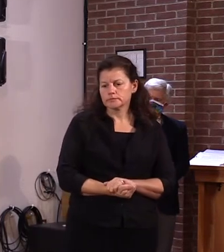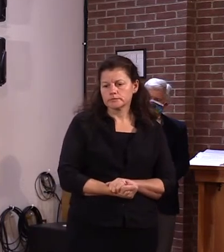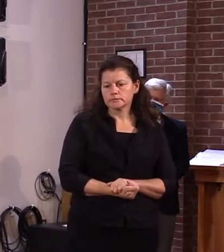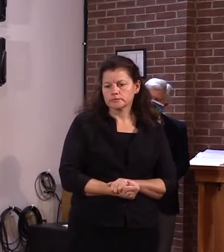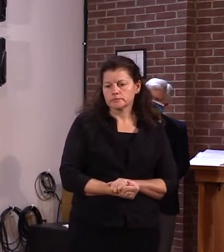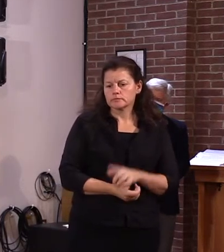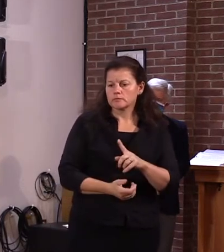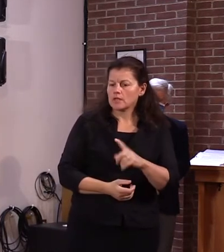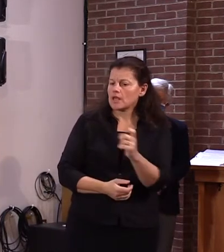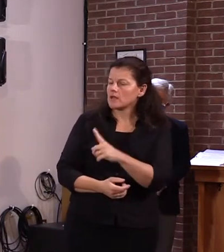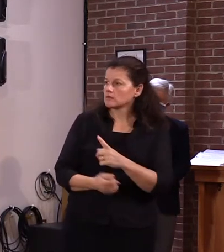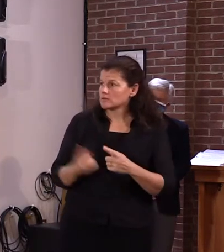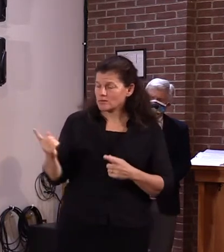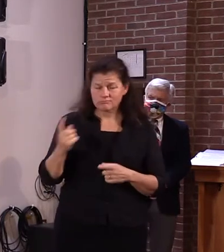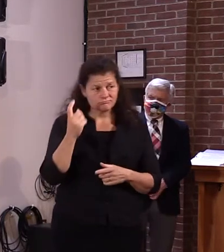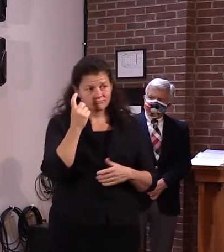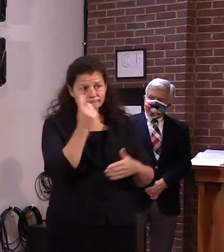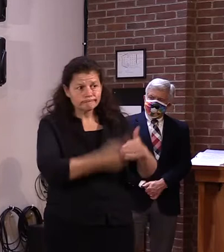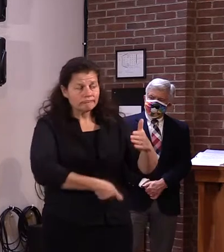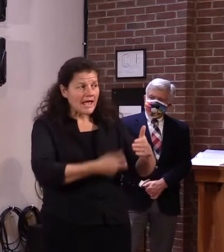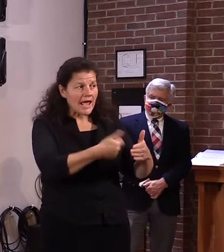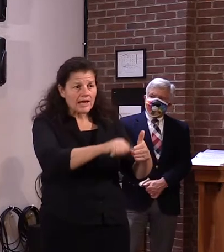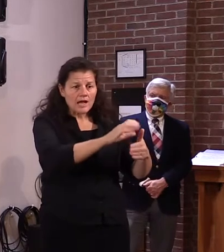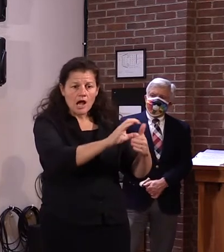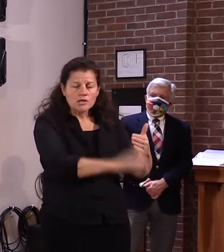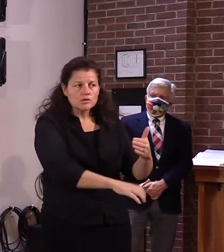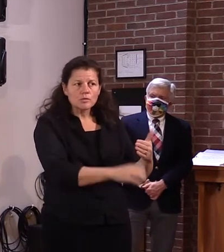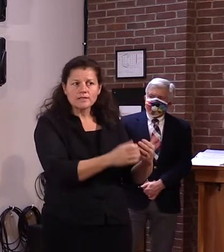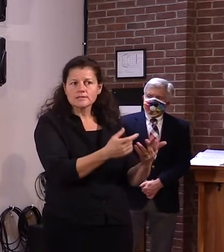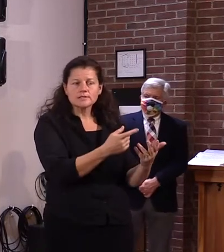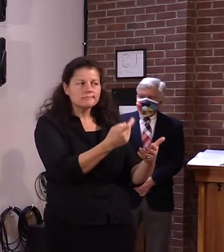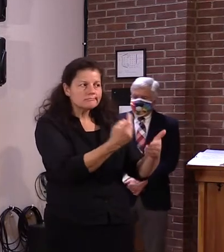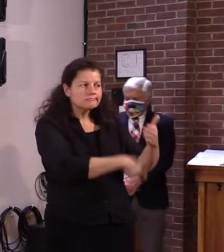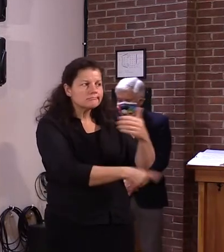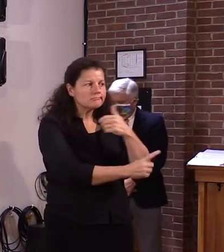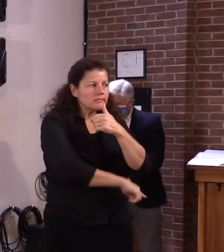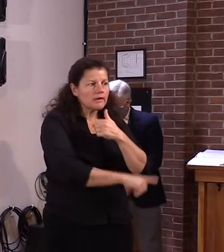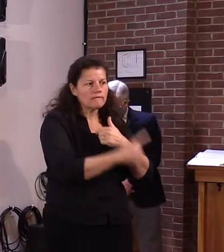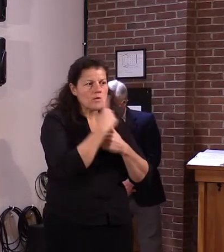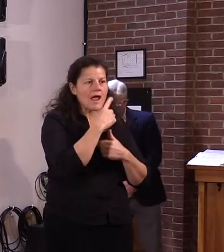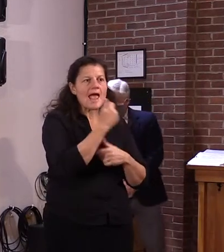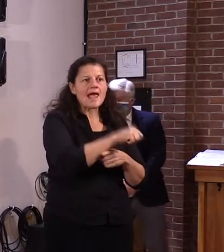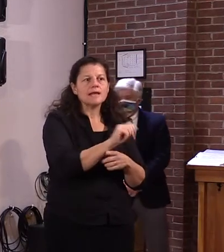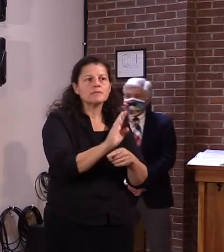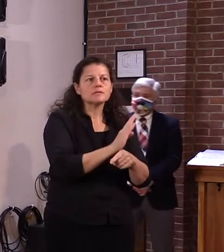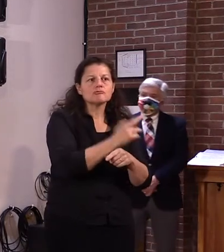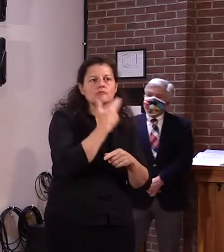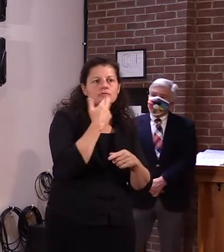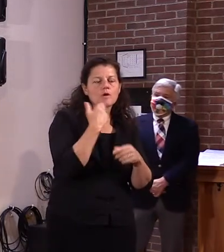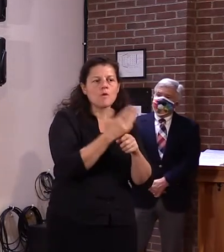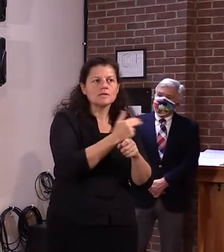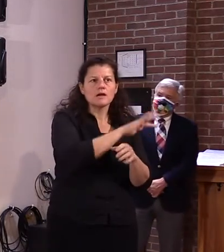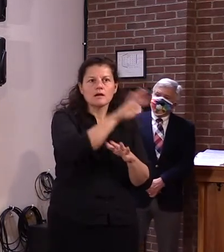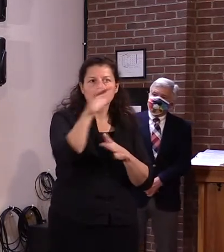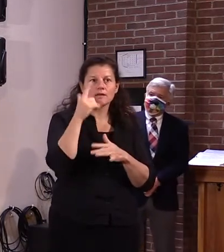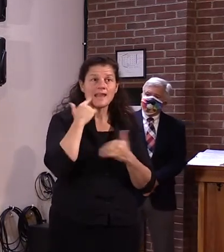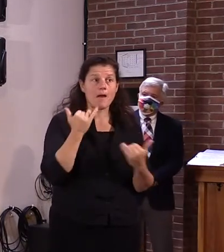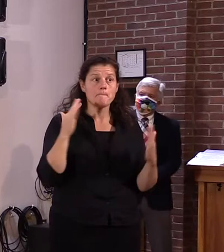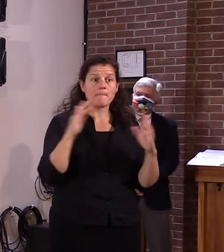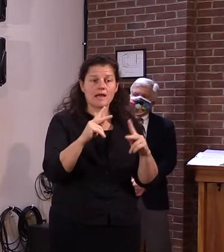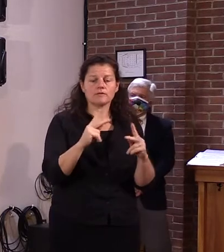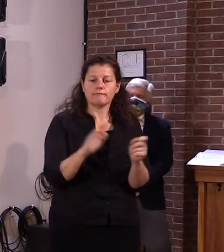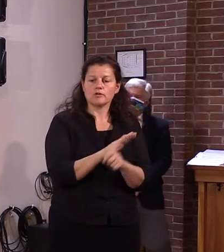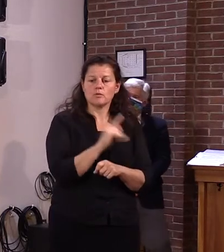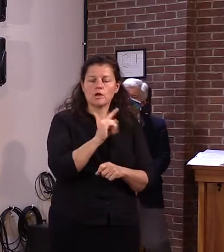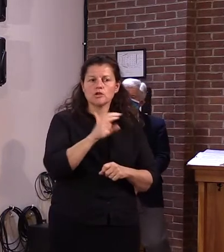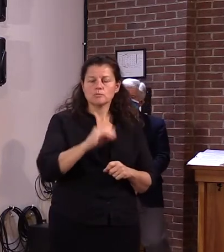Are there any consequences for businesses, especially as the hospitality industry here in Vermont is now back to 100%? Are there